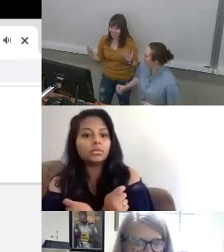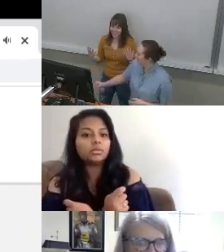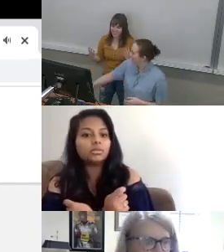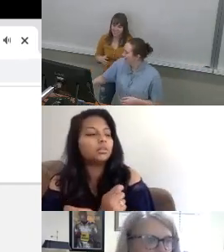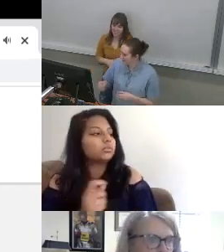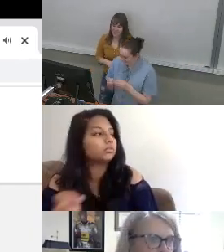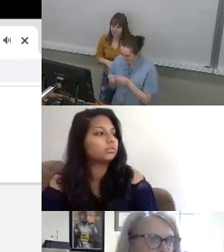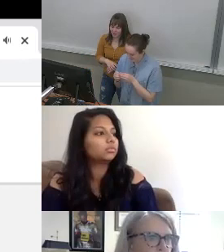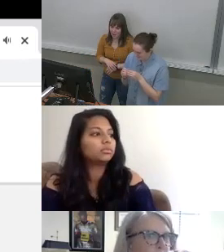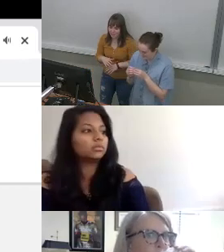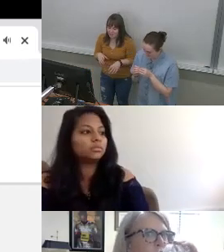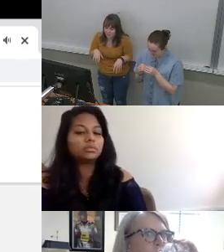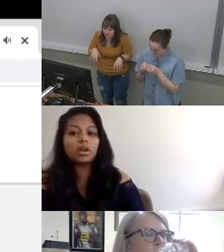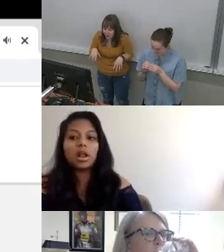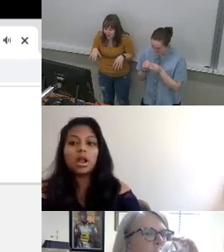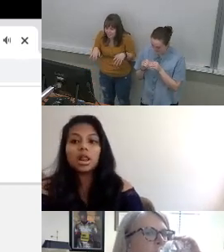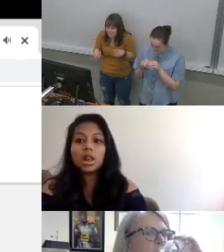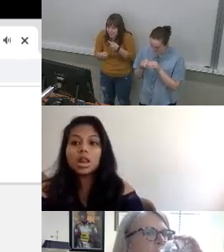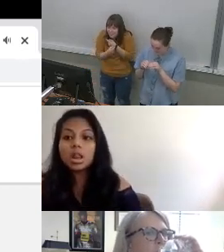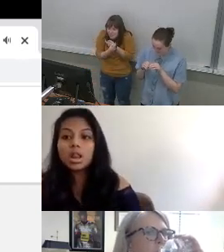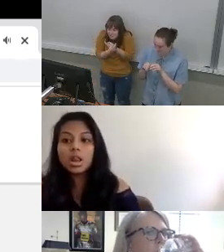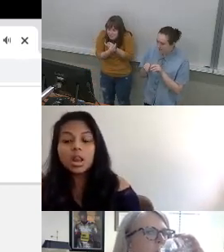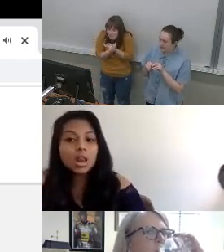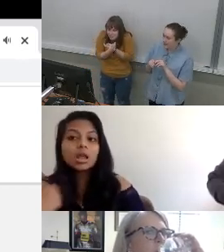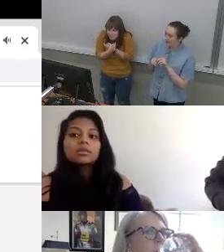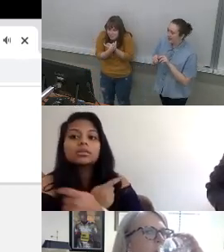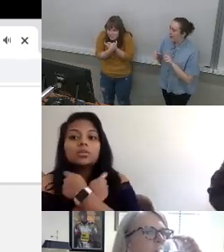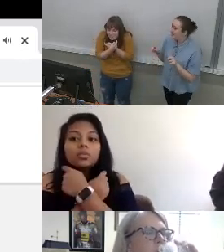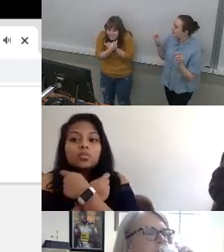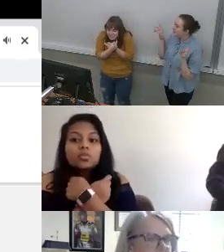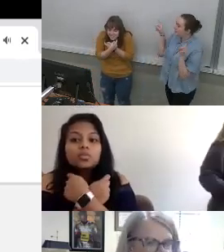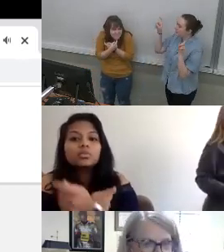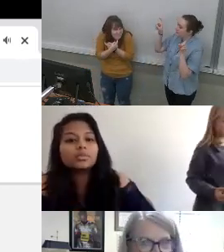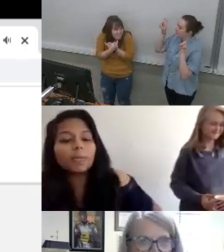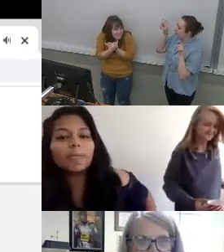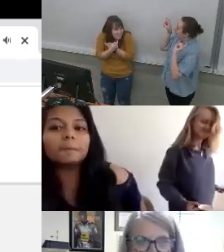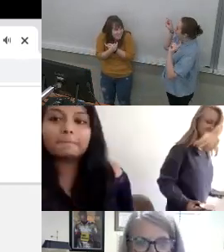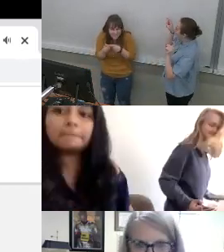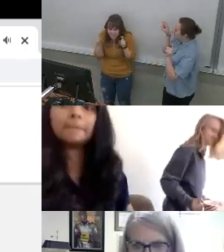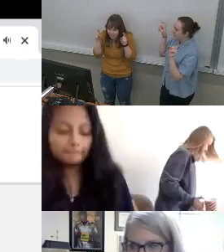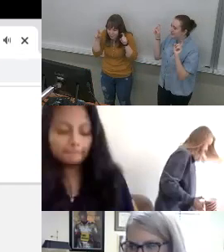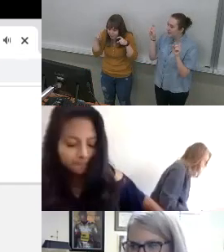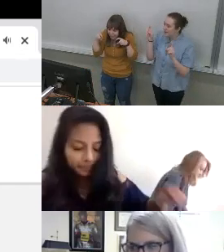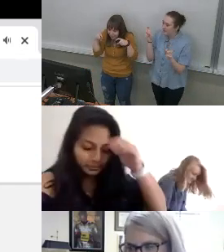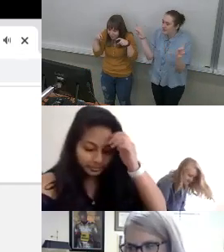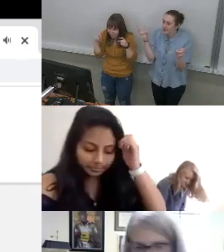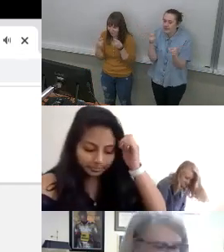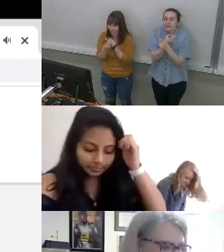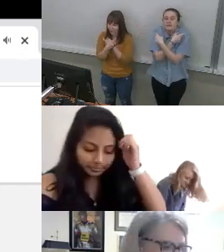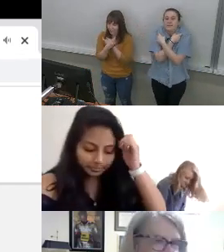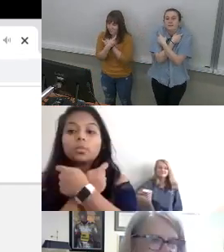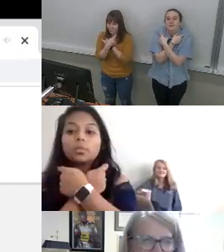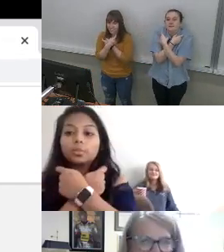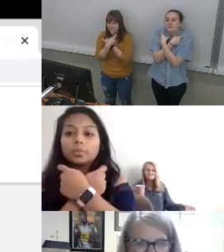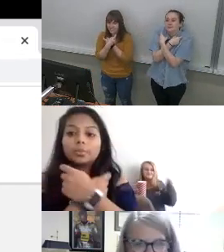See, I like that sign because all I can imagine is those little bats and like Dracula with their little. I think of the little like claws Yeah, that like the bats have, like, and they this like